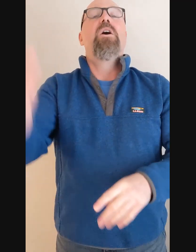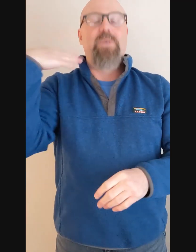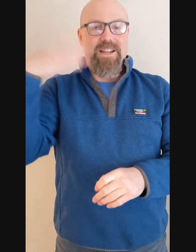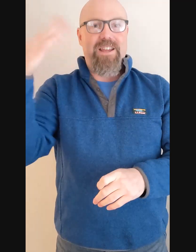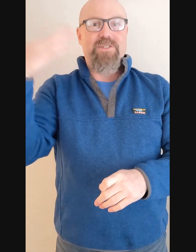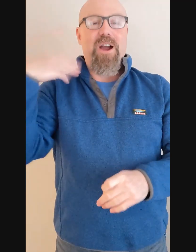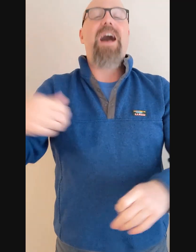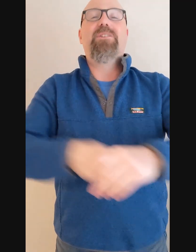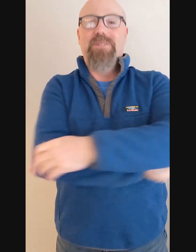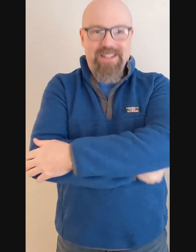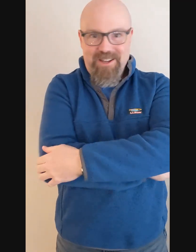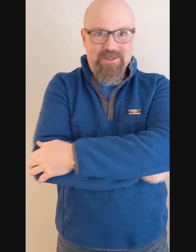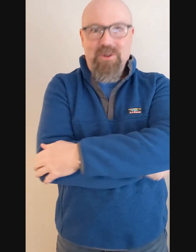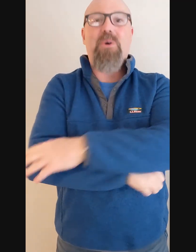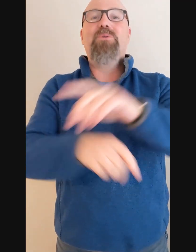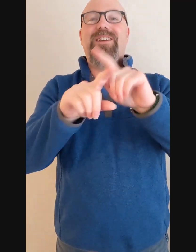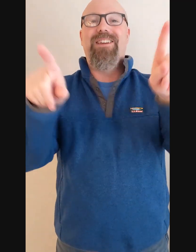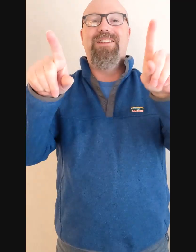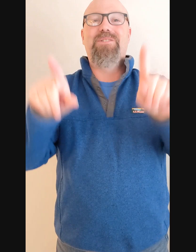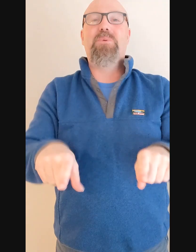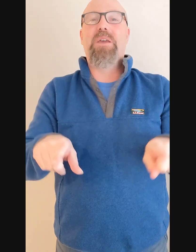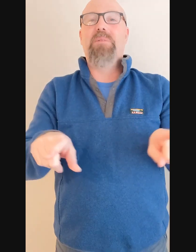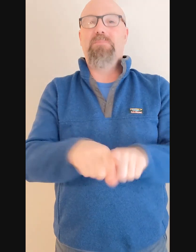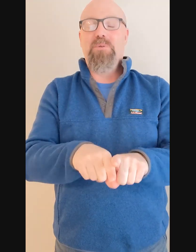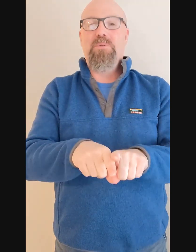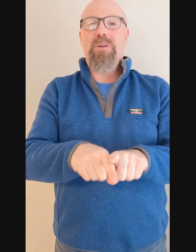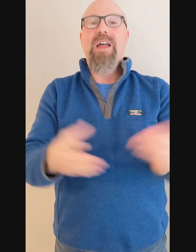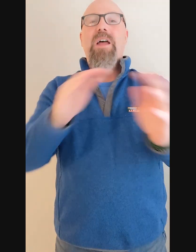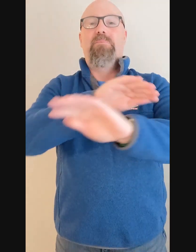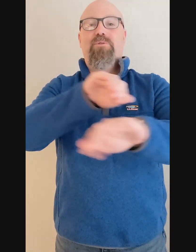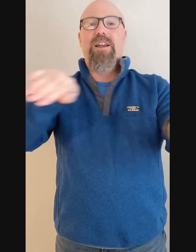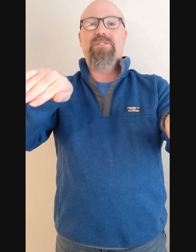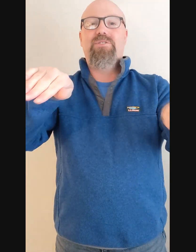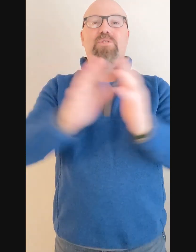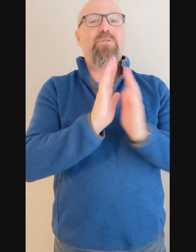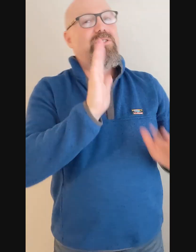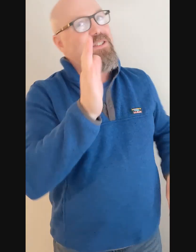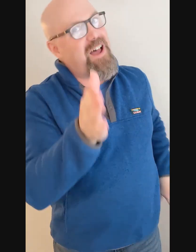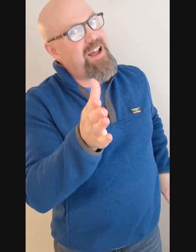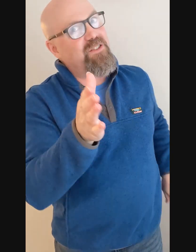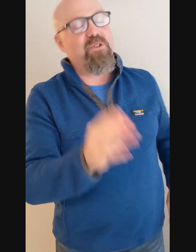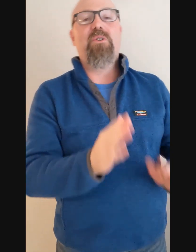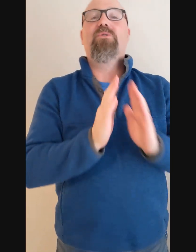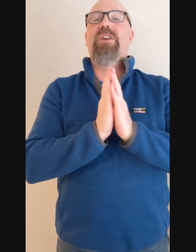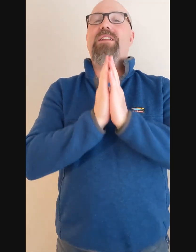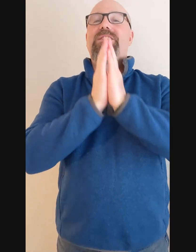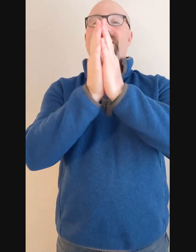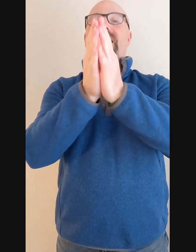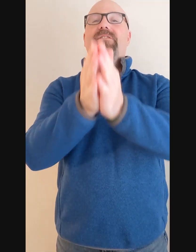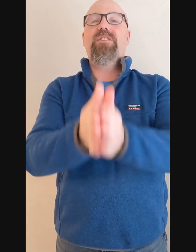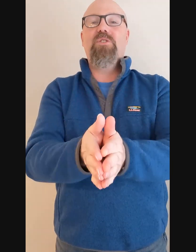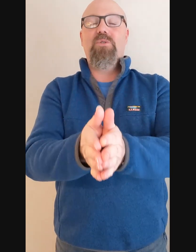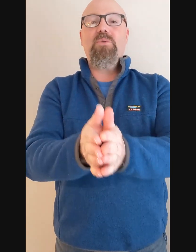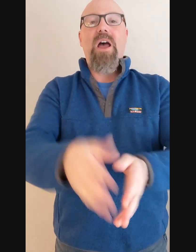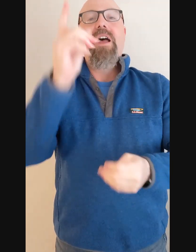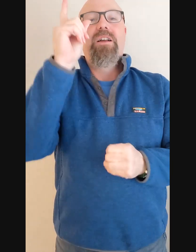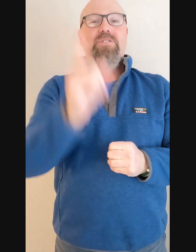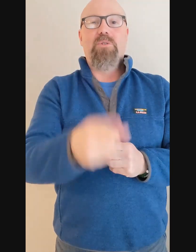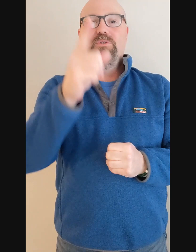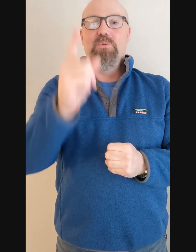When days are hot, when days are cold, in the swimming pool. Breaststroke, side stroke, fancy diving too. Don't you